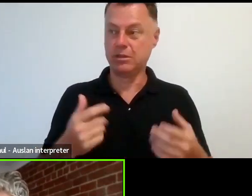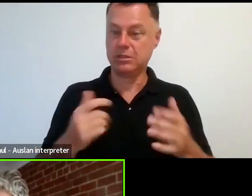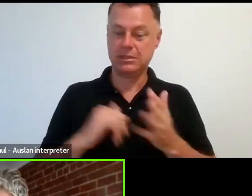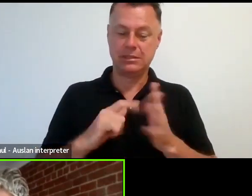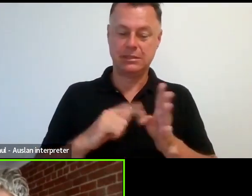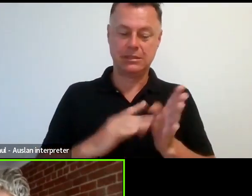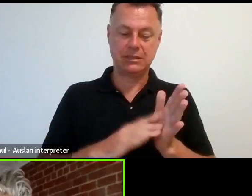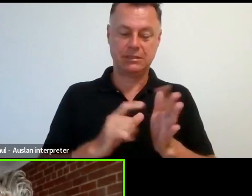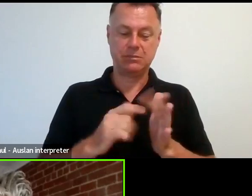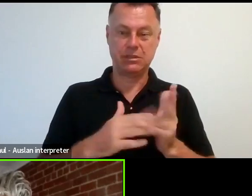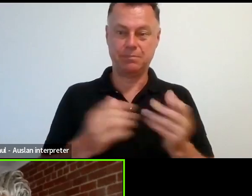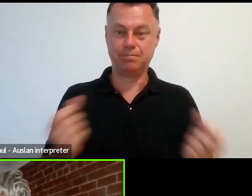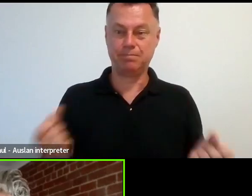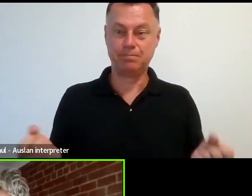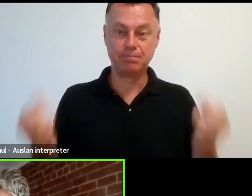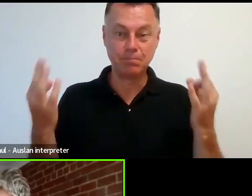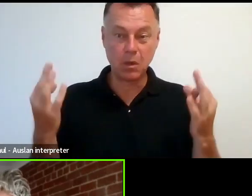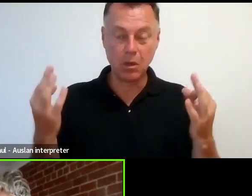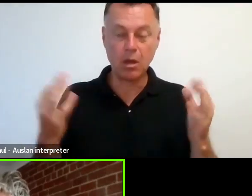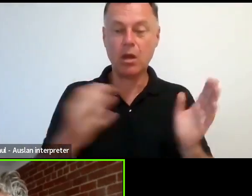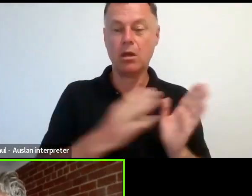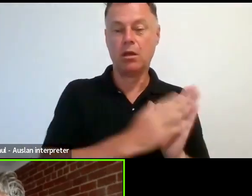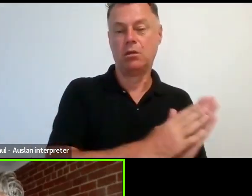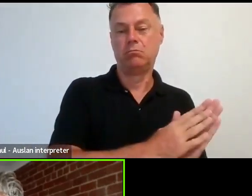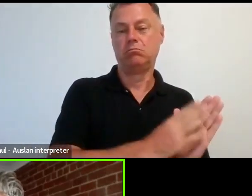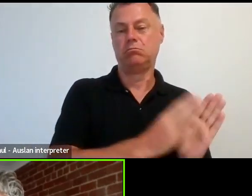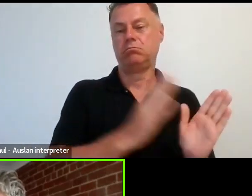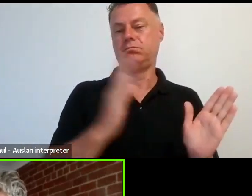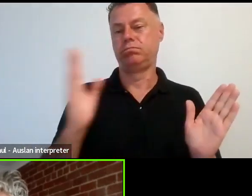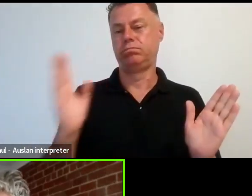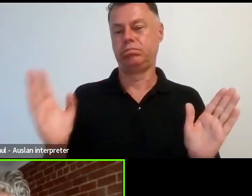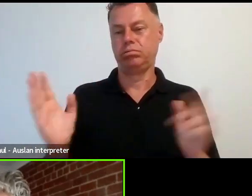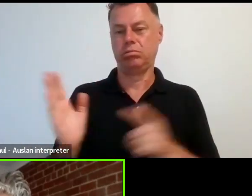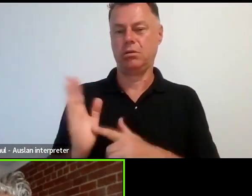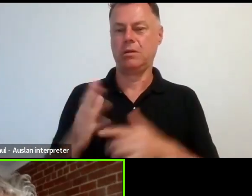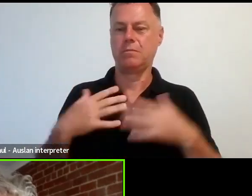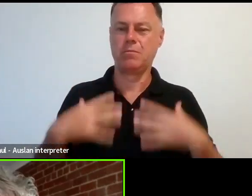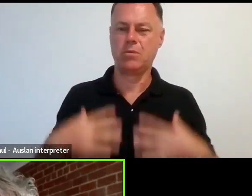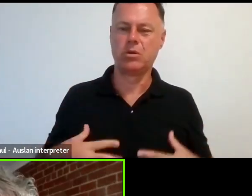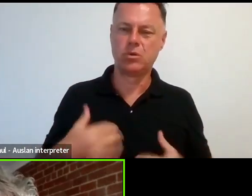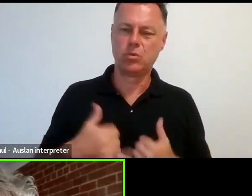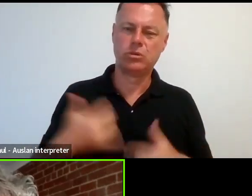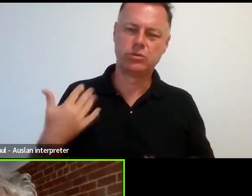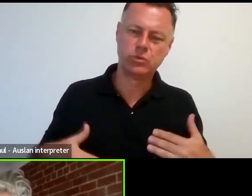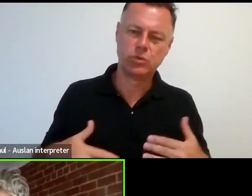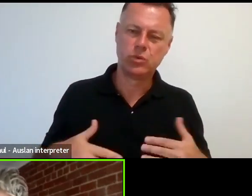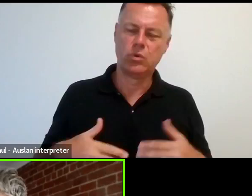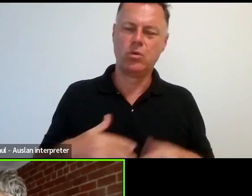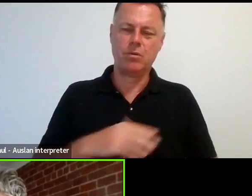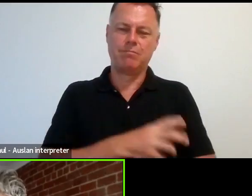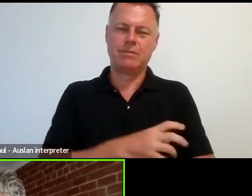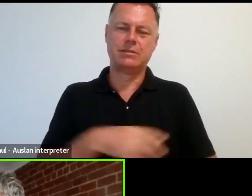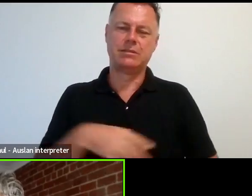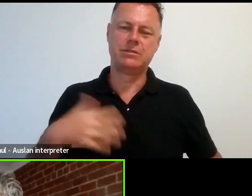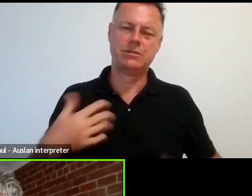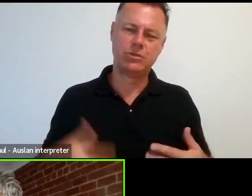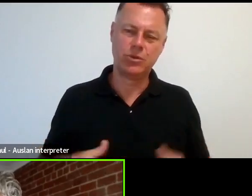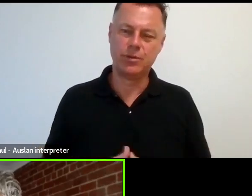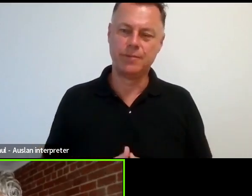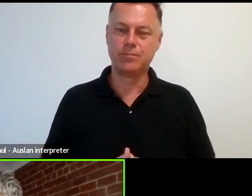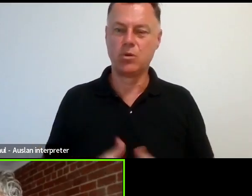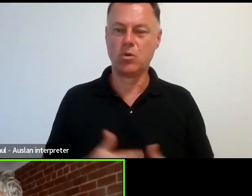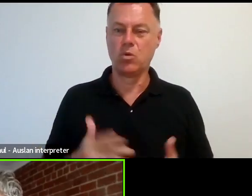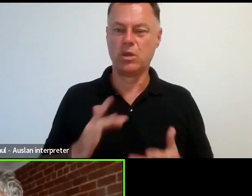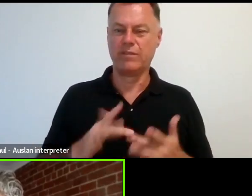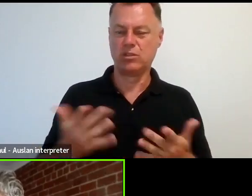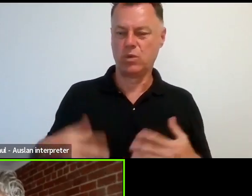all, right through to having some aches and pains, or even in your muscles, or at the site of the injection, or in